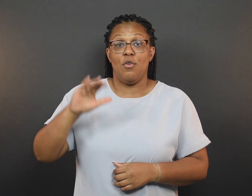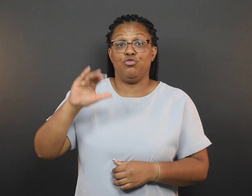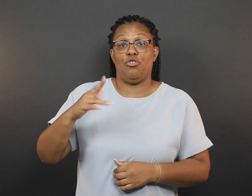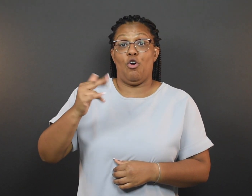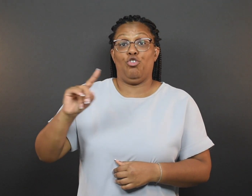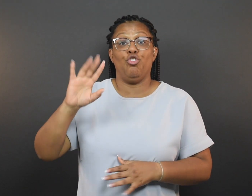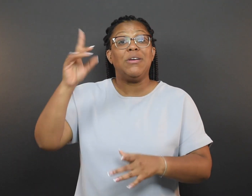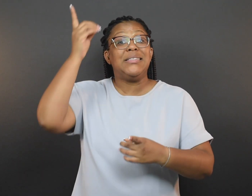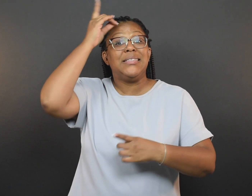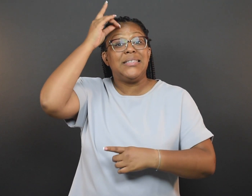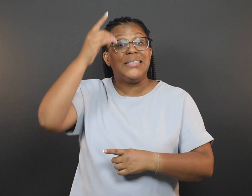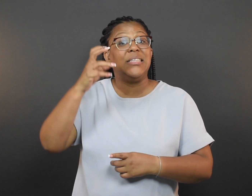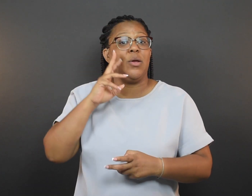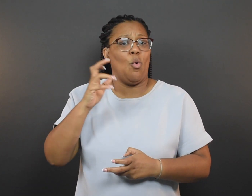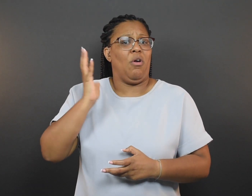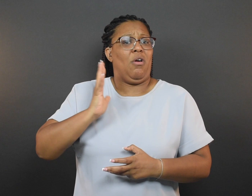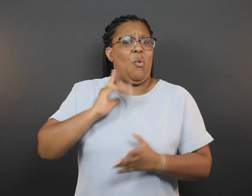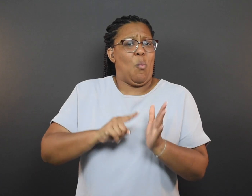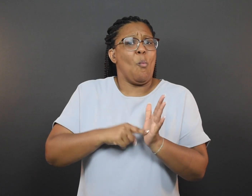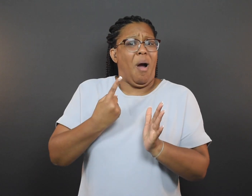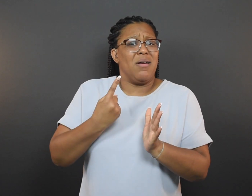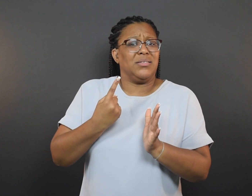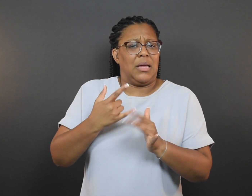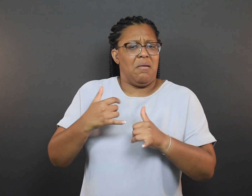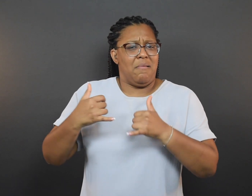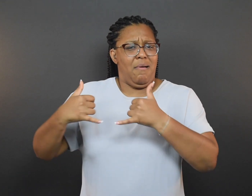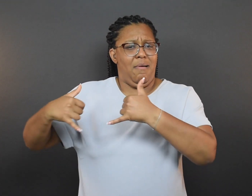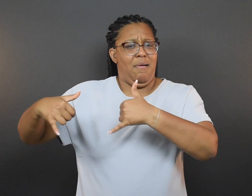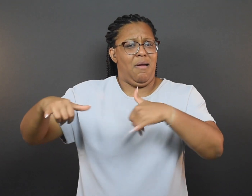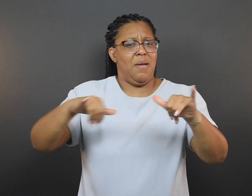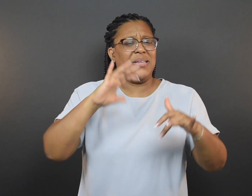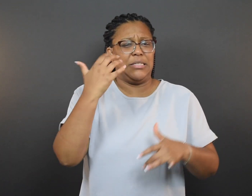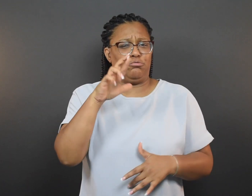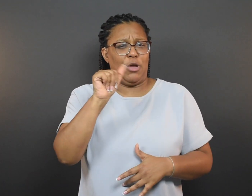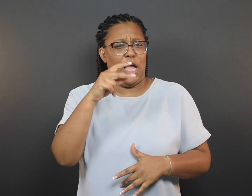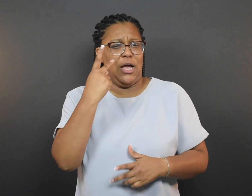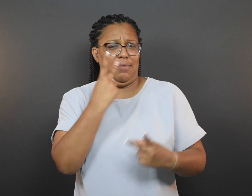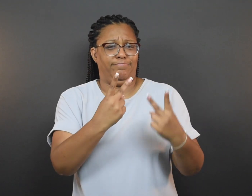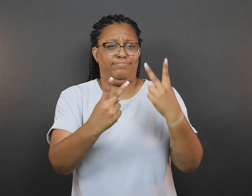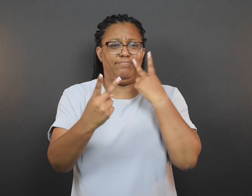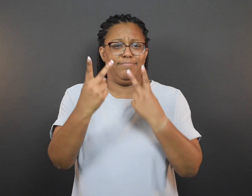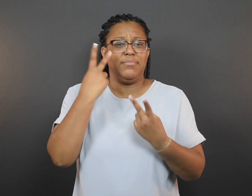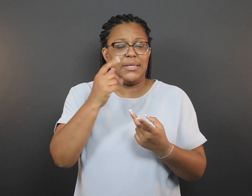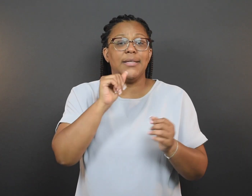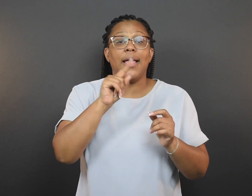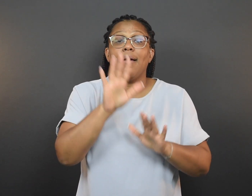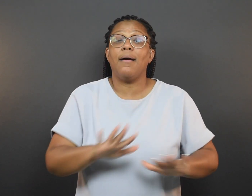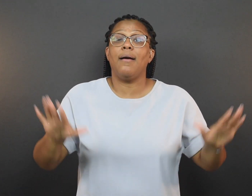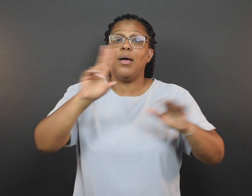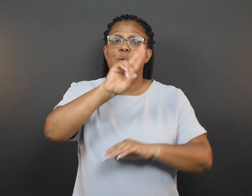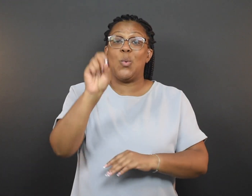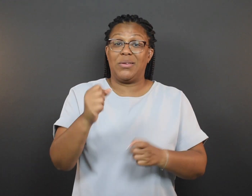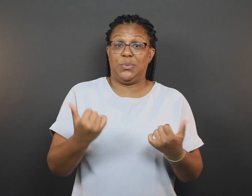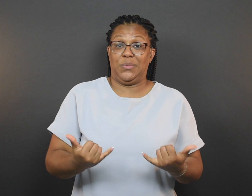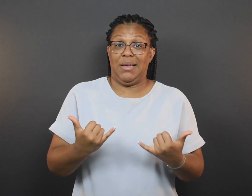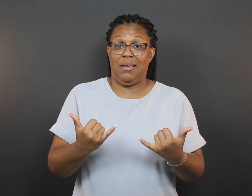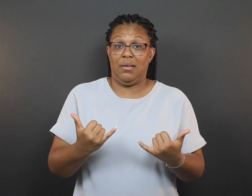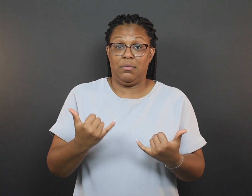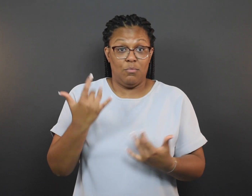Childhood diseases that were once common are rarely seen in the U.S. today because